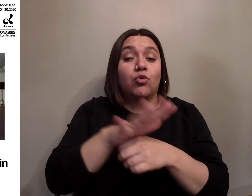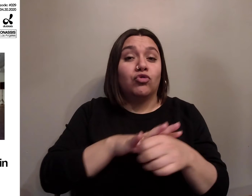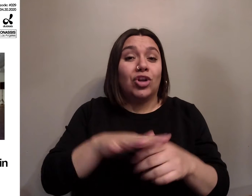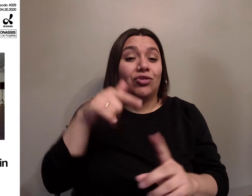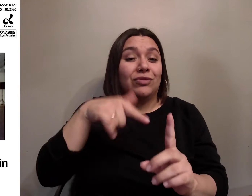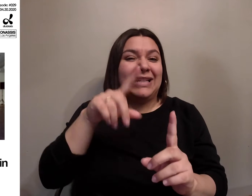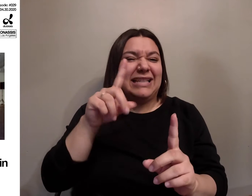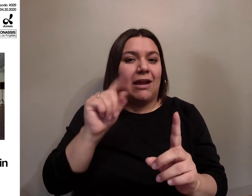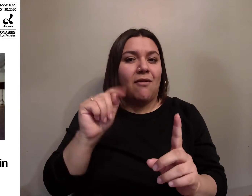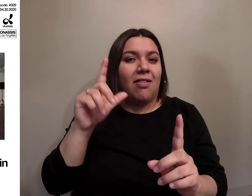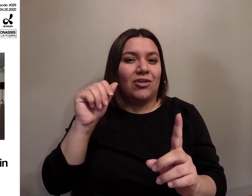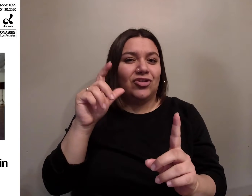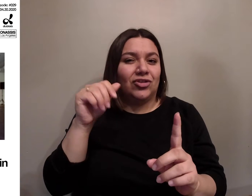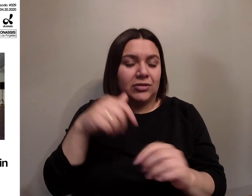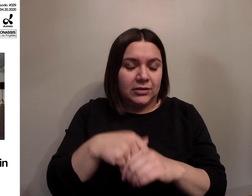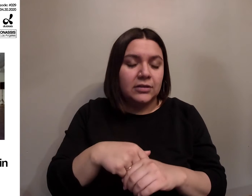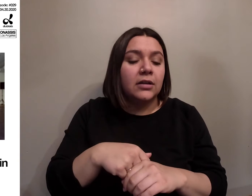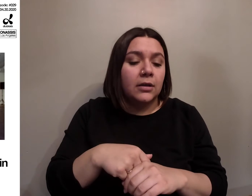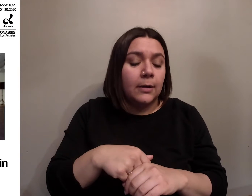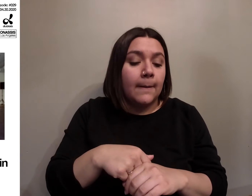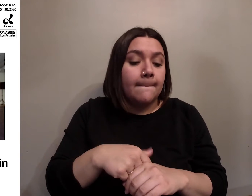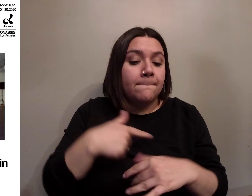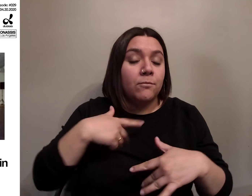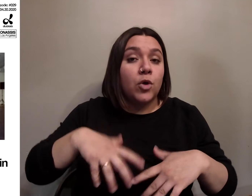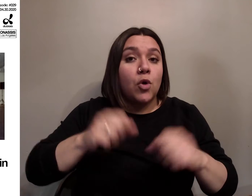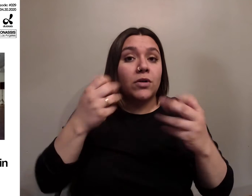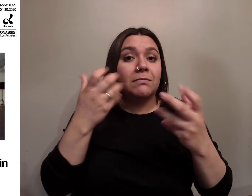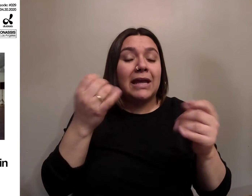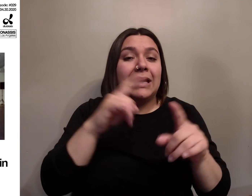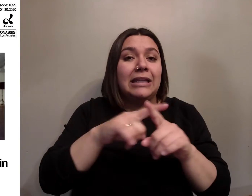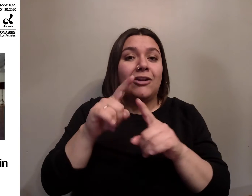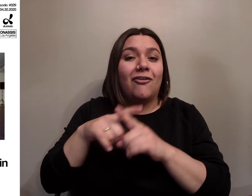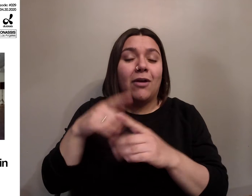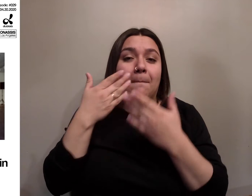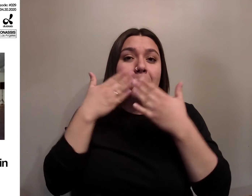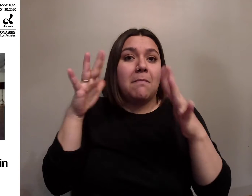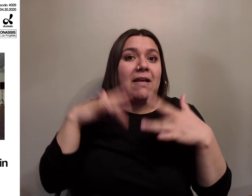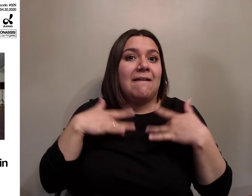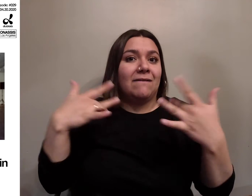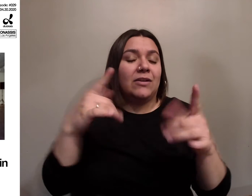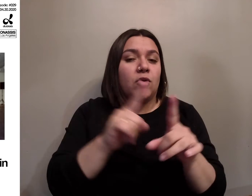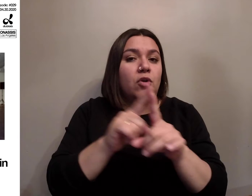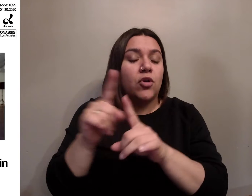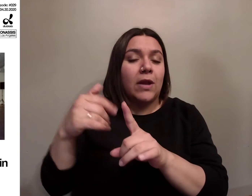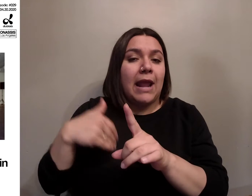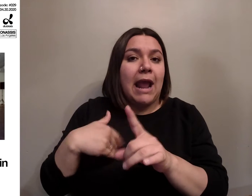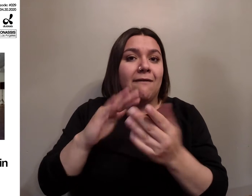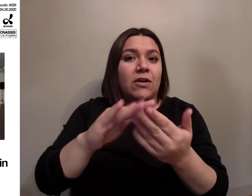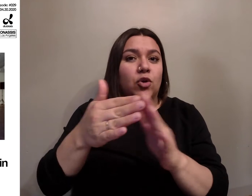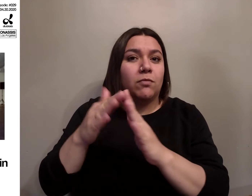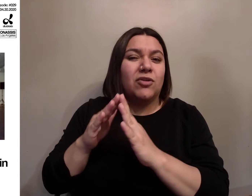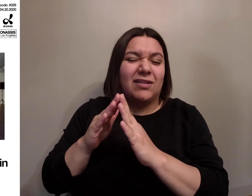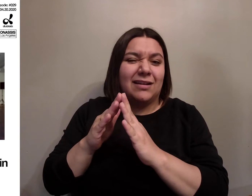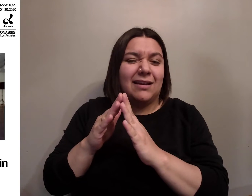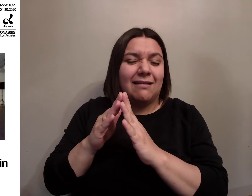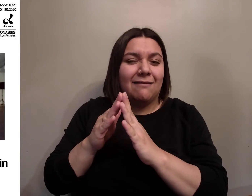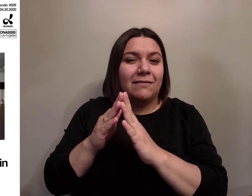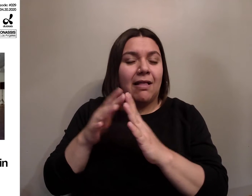Los Angeles. And we host many public events. We have a community-led